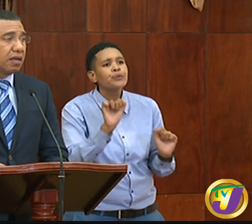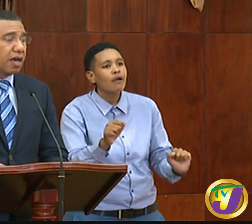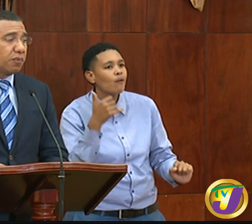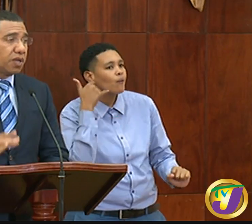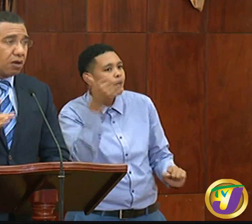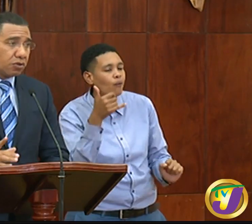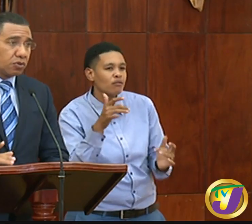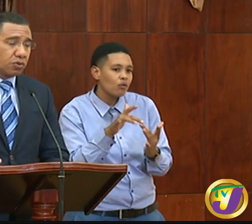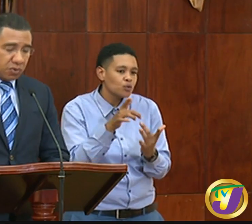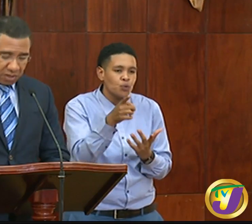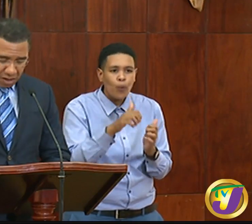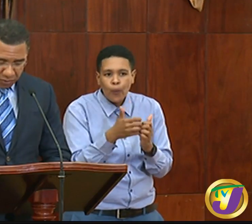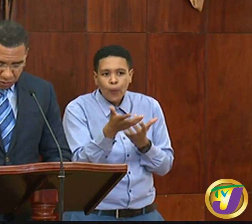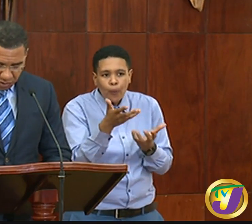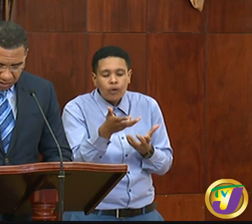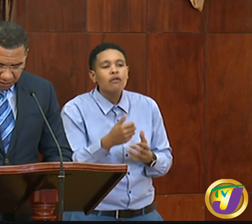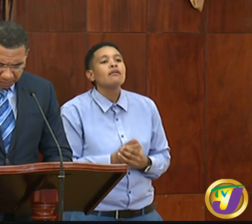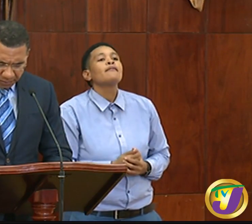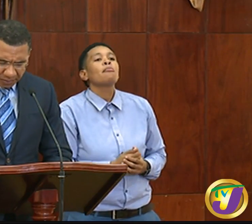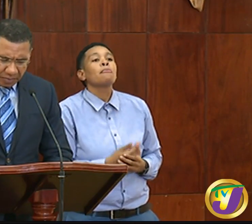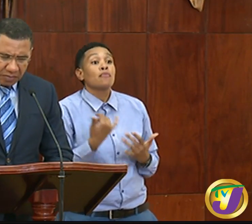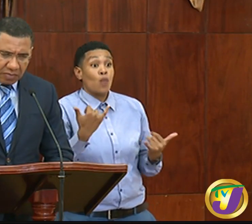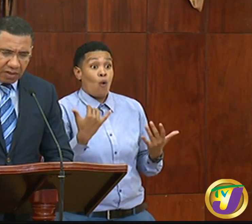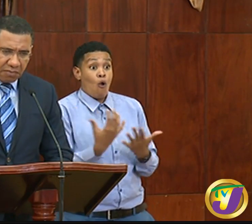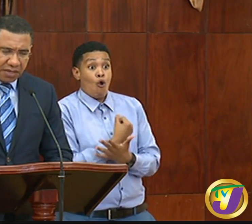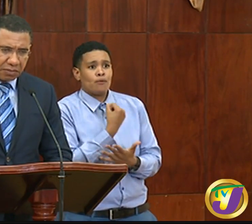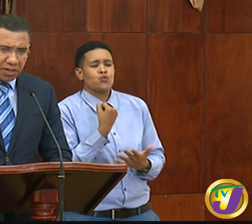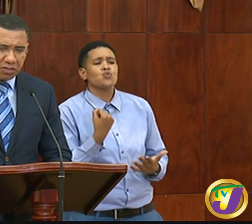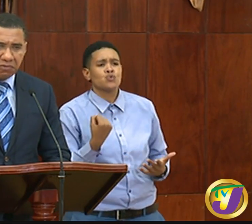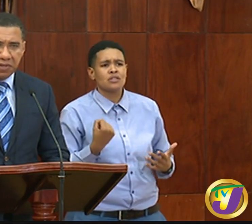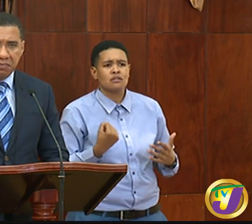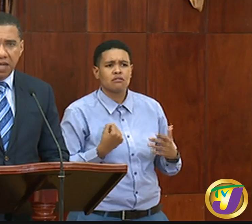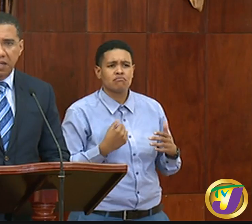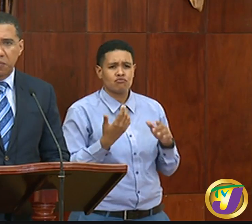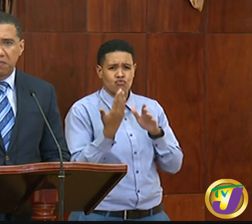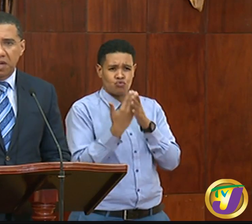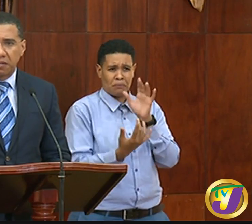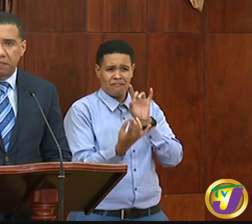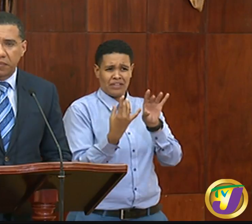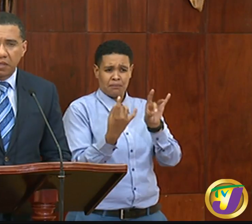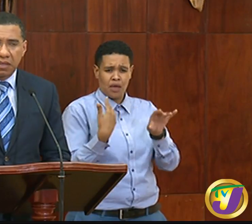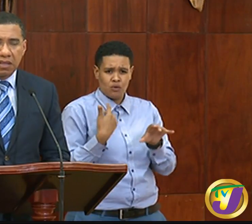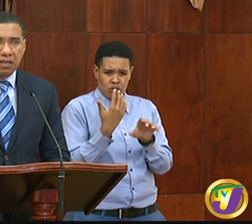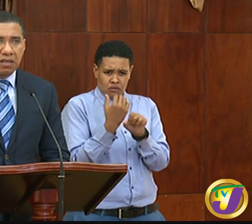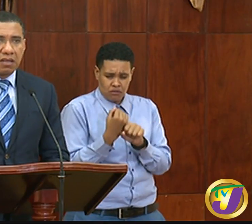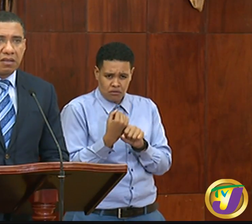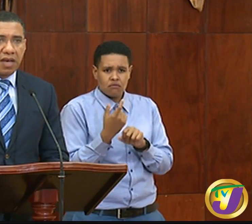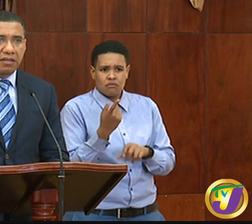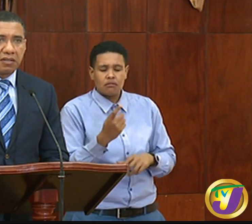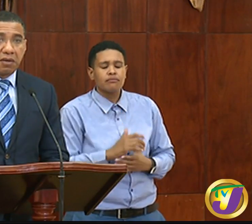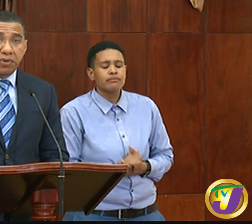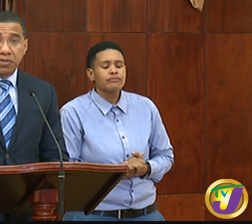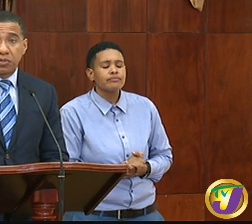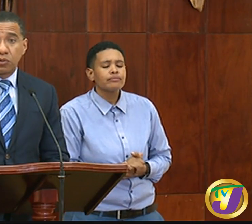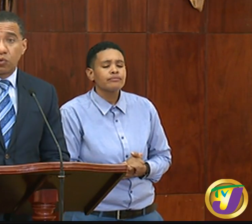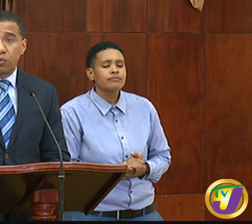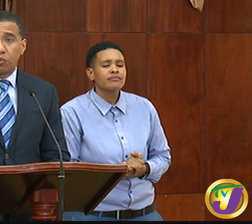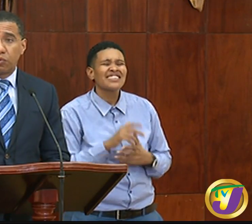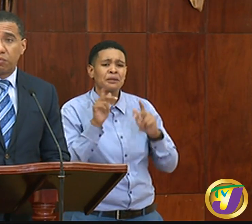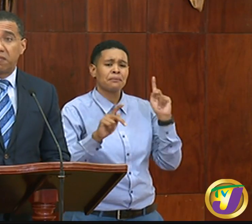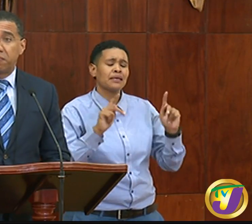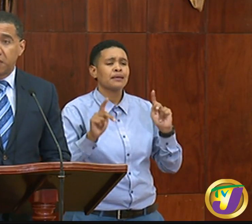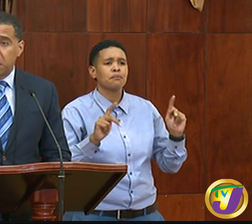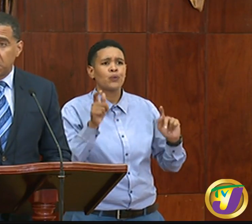And I will also use the opportunity, based upon some feedback that we have gotten, that there are persons